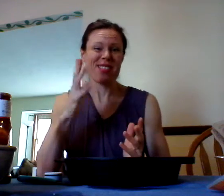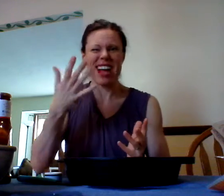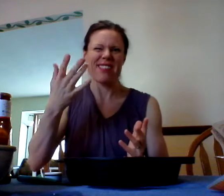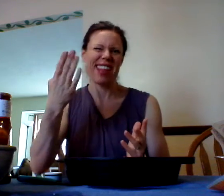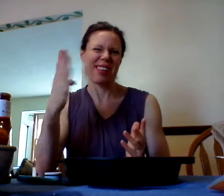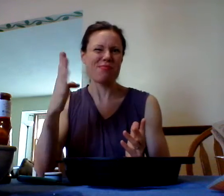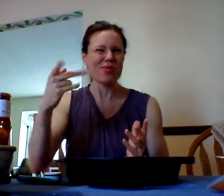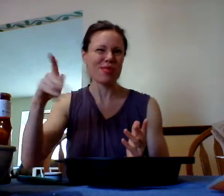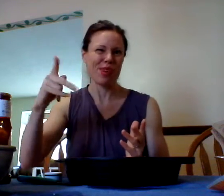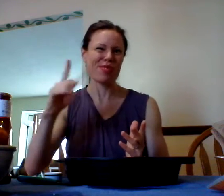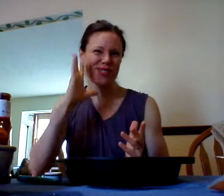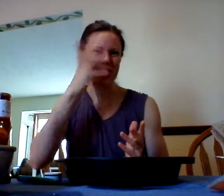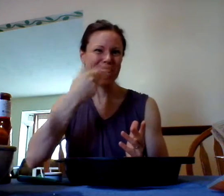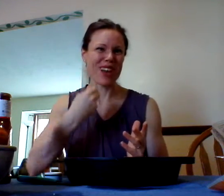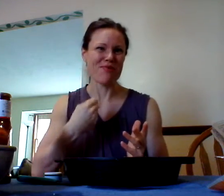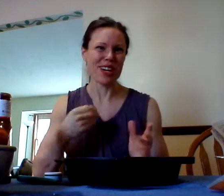kind of like a bluish purplish, which is kind of pretty.